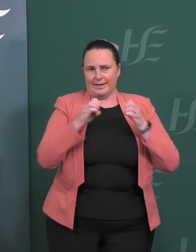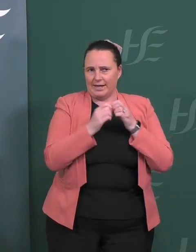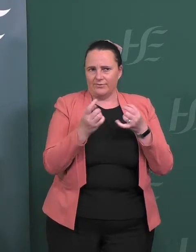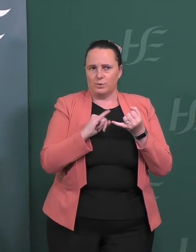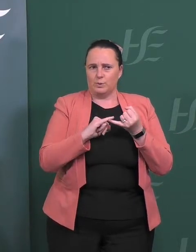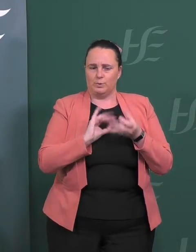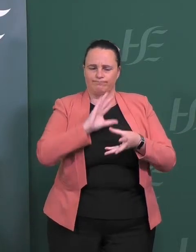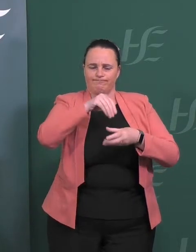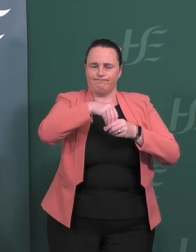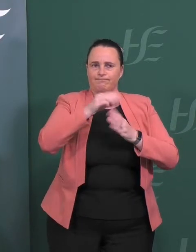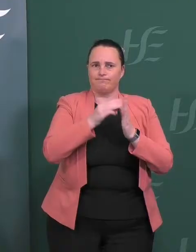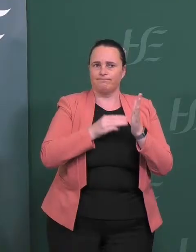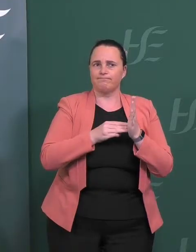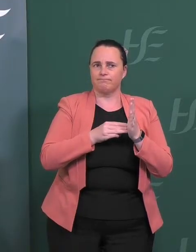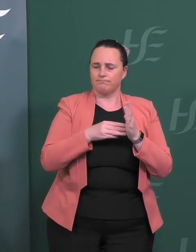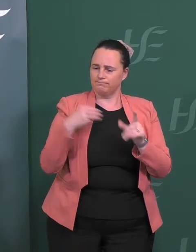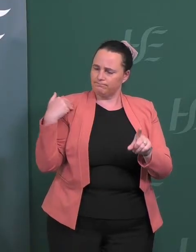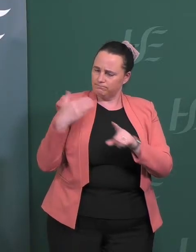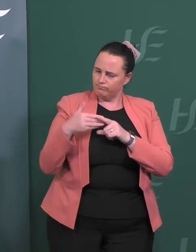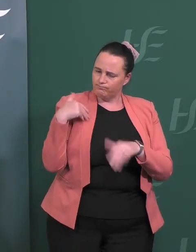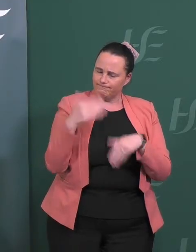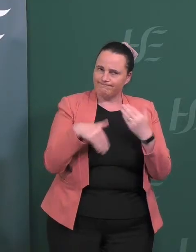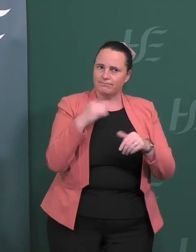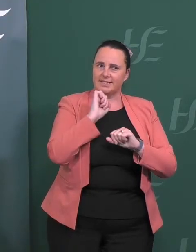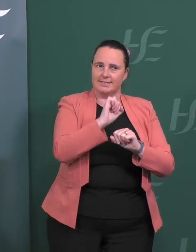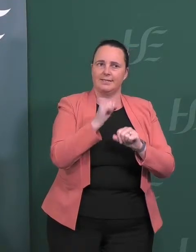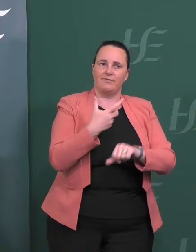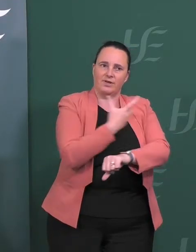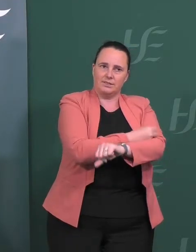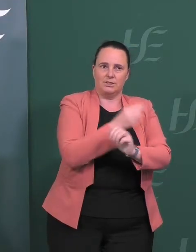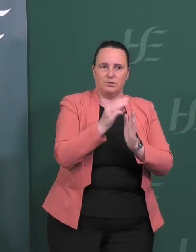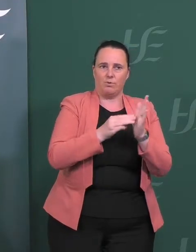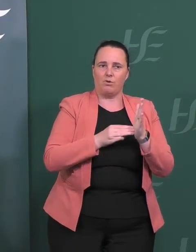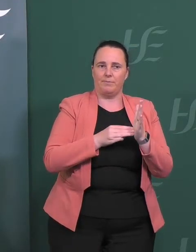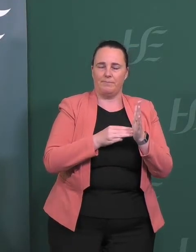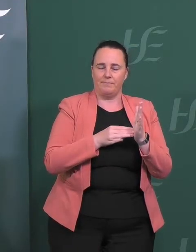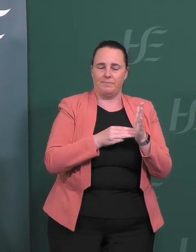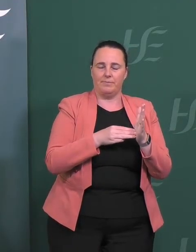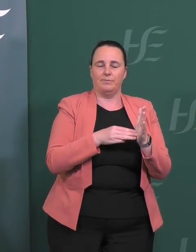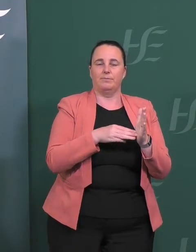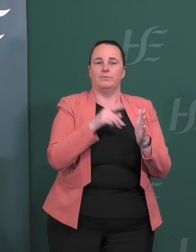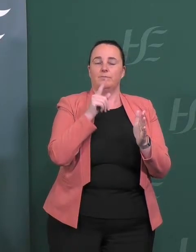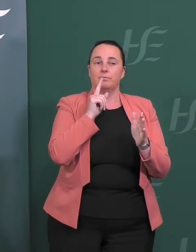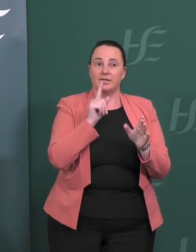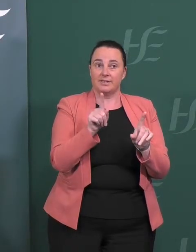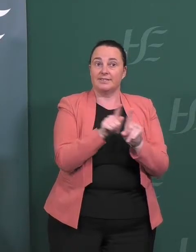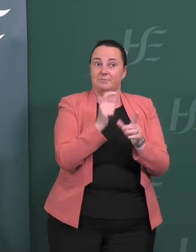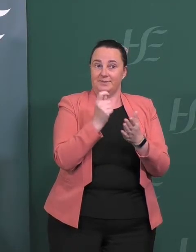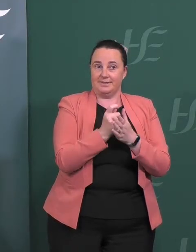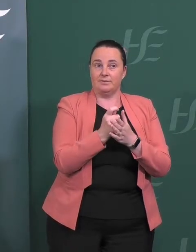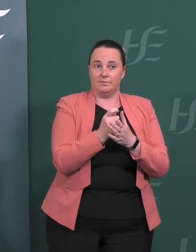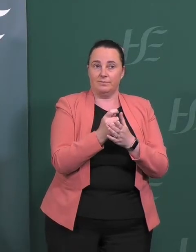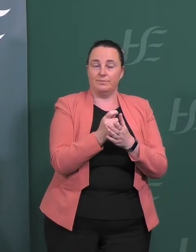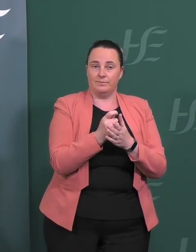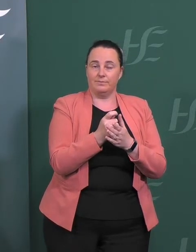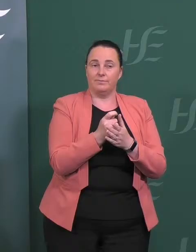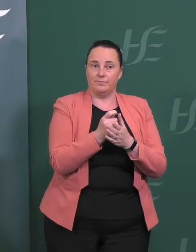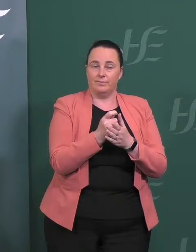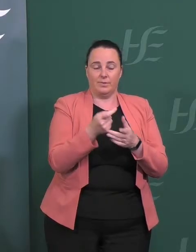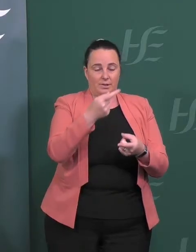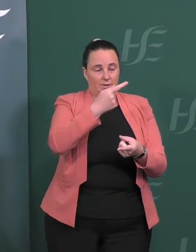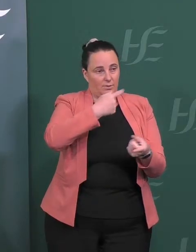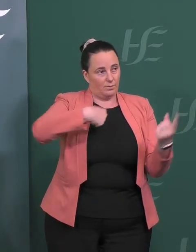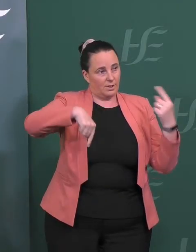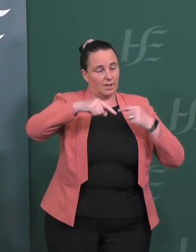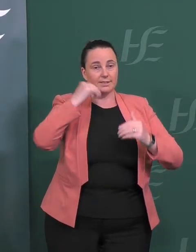date and the momentum that we have behind the vaccination programme. But equally in closing, I do want to just say also, as adults